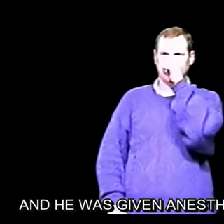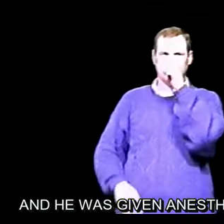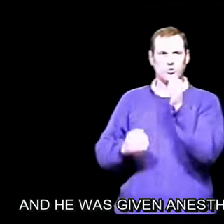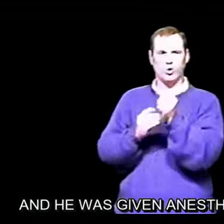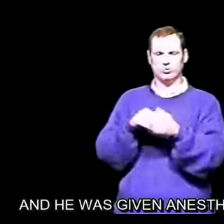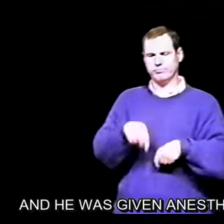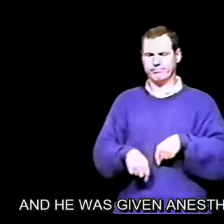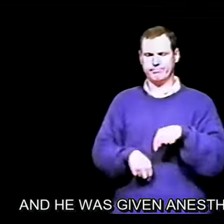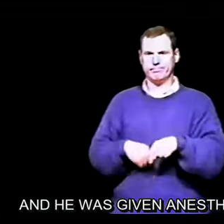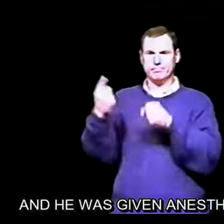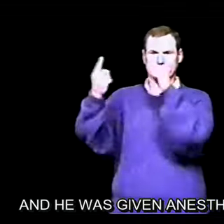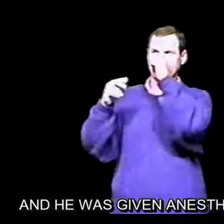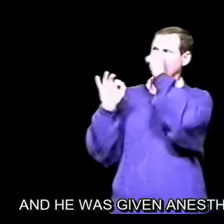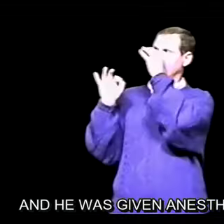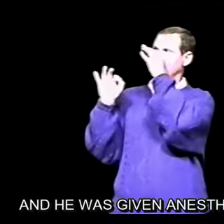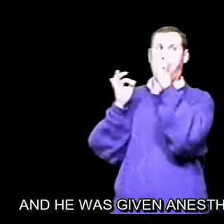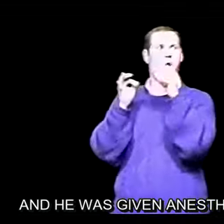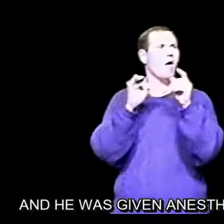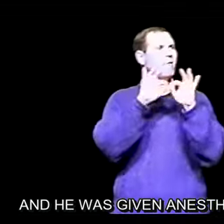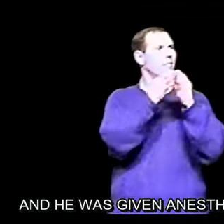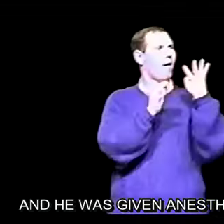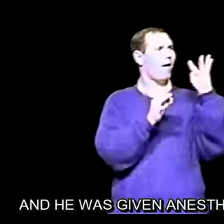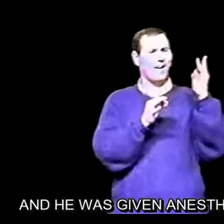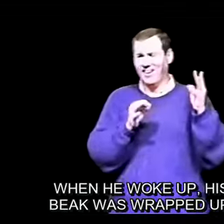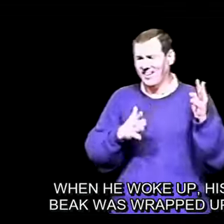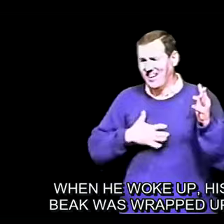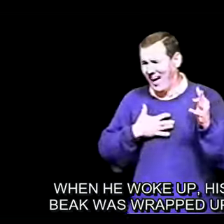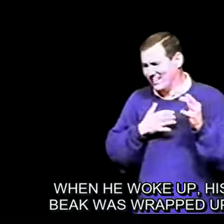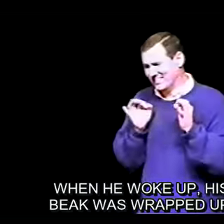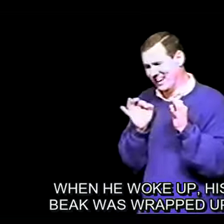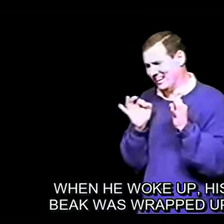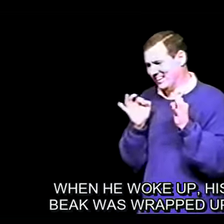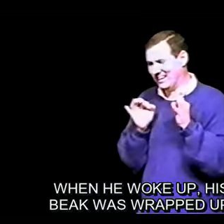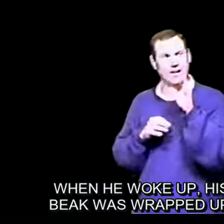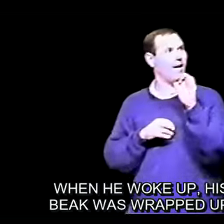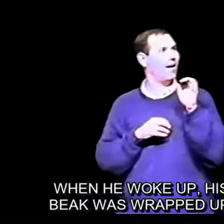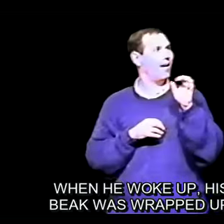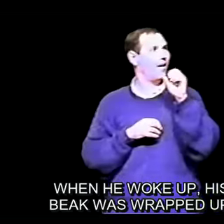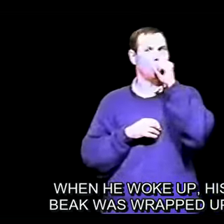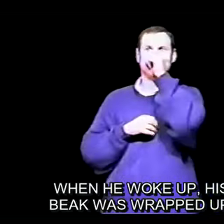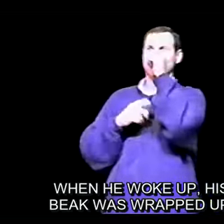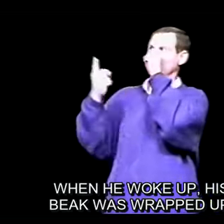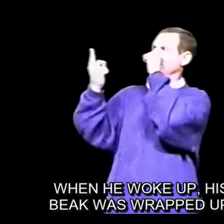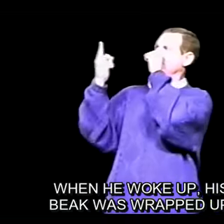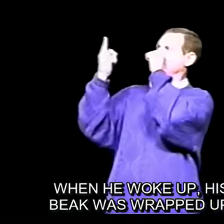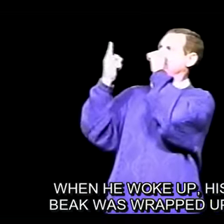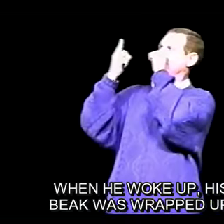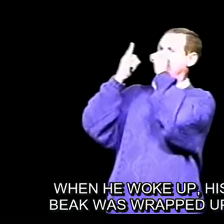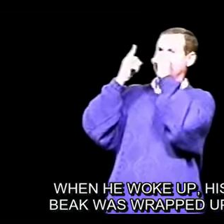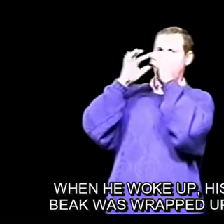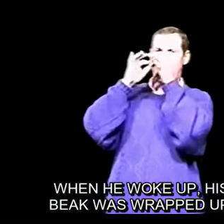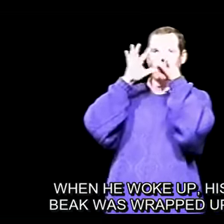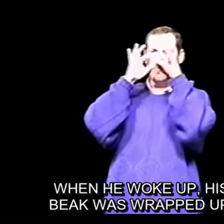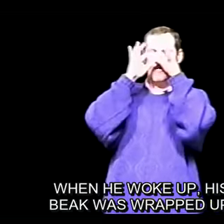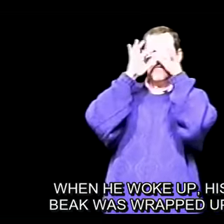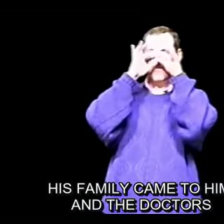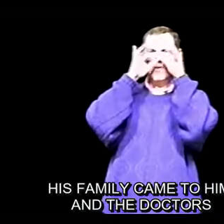anesthesia. When he woke up, his beak was wrapped up. His family came to